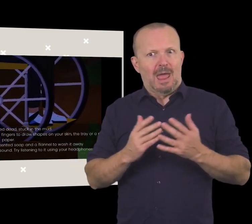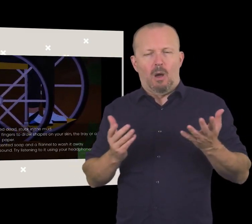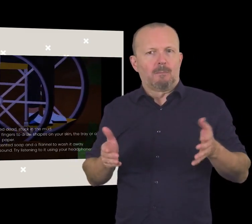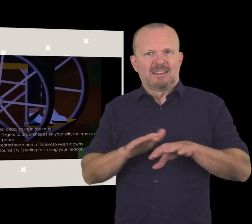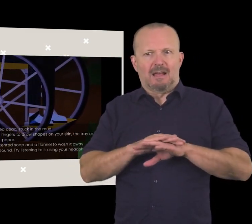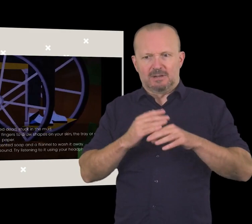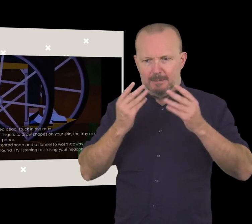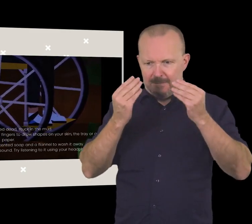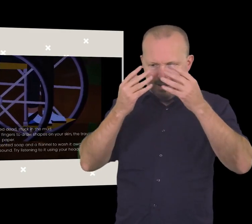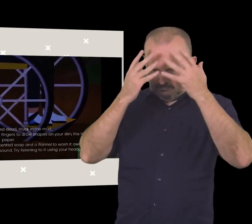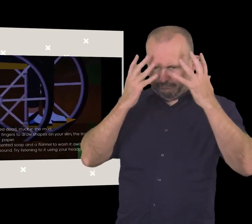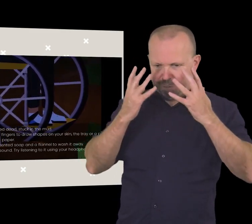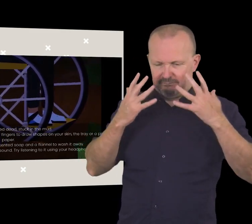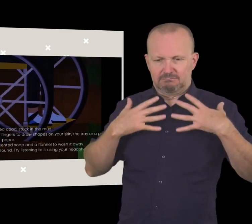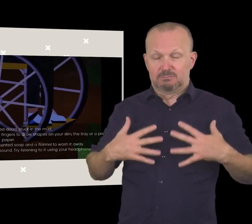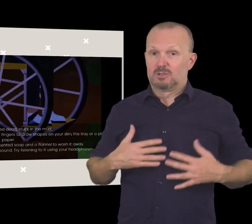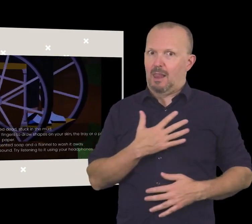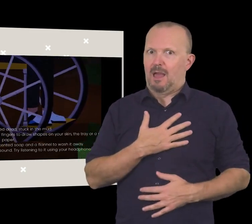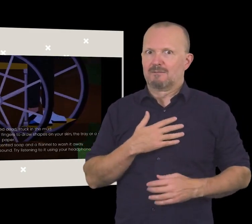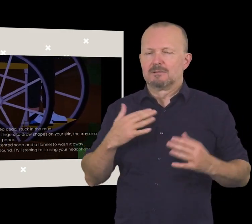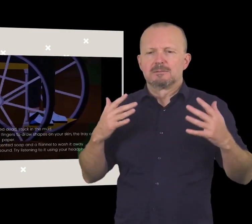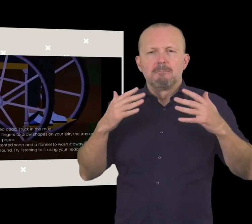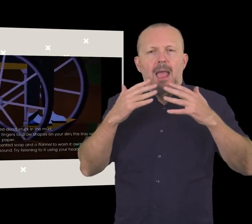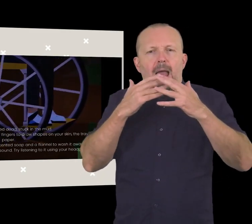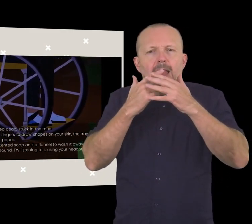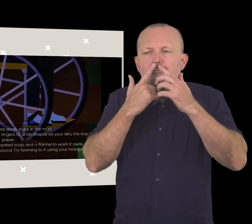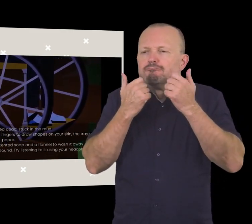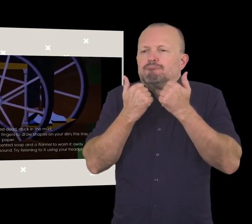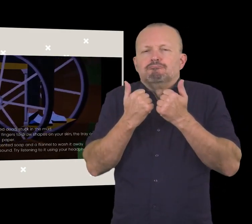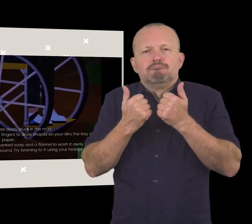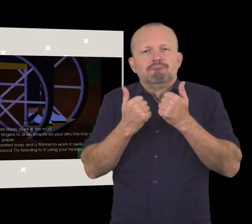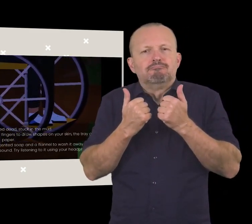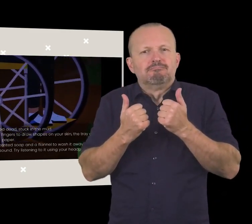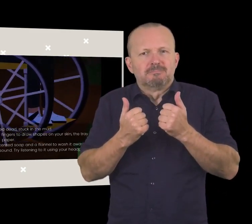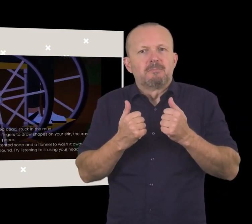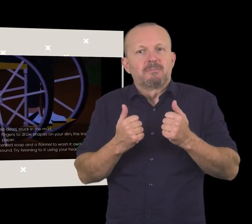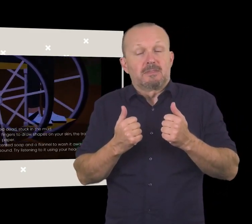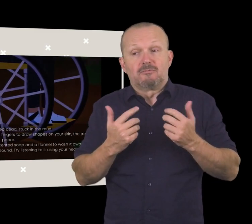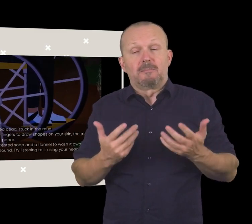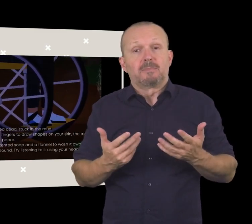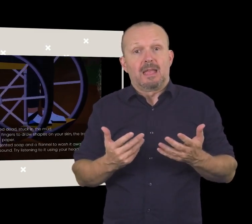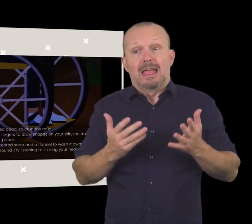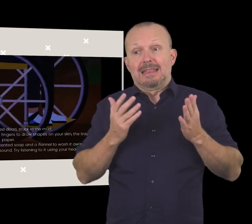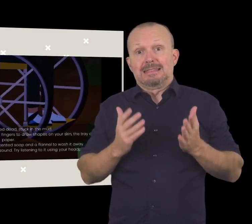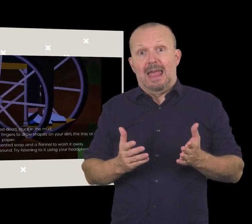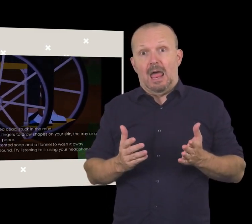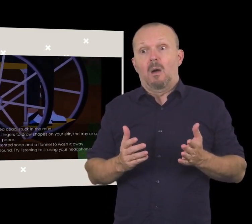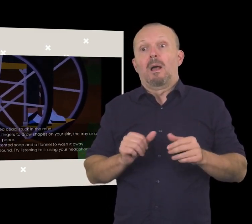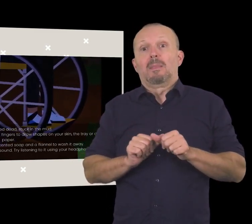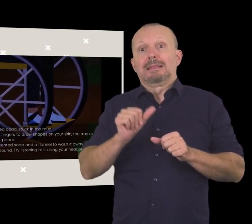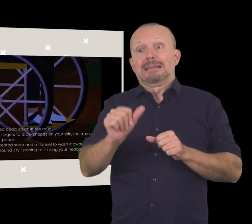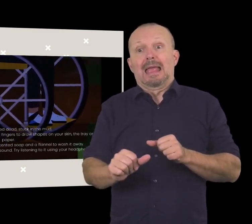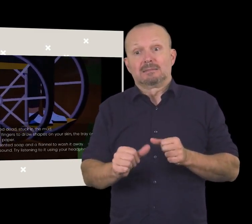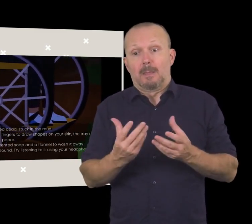mud, as you can see, which I'm totally loving. Just smelling this awesome aroma of mud across